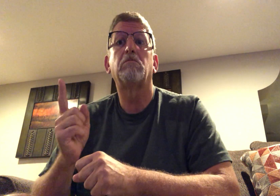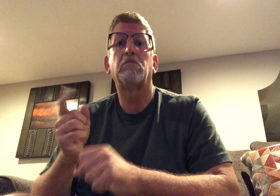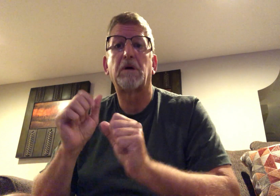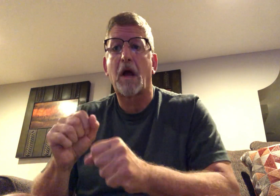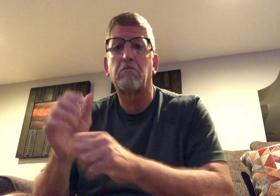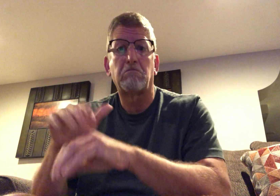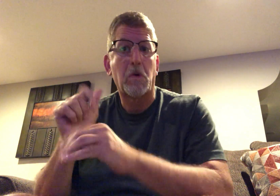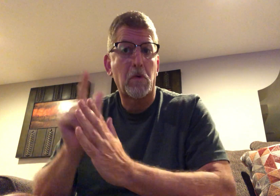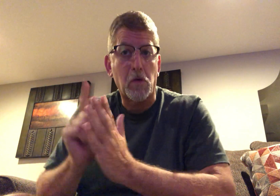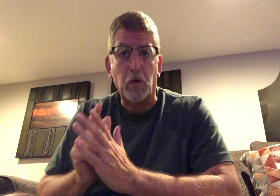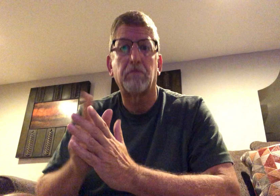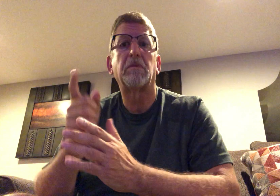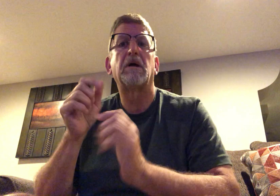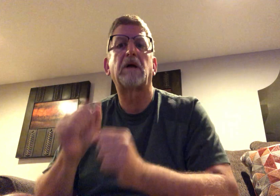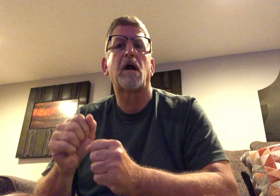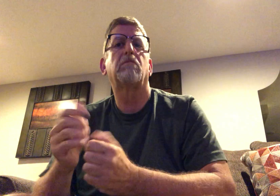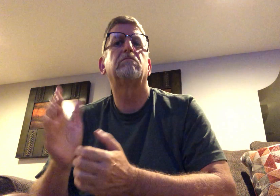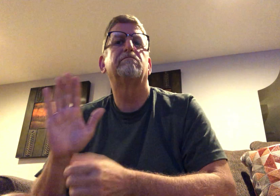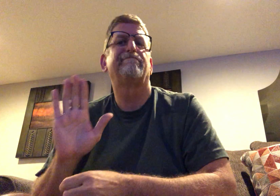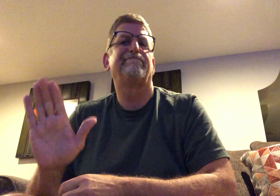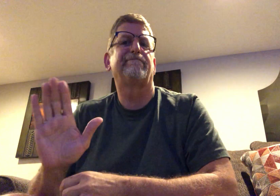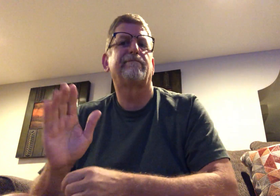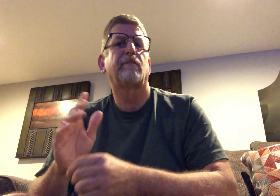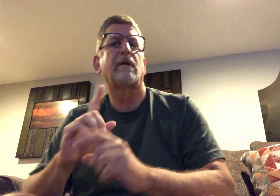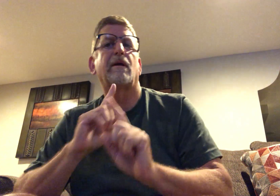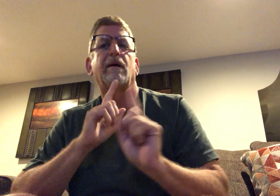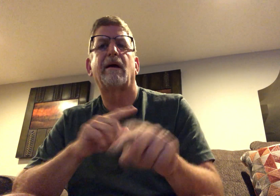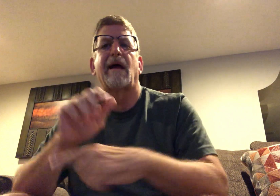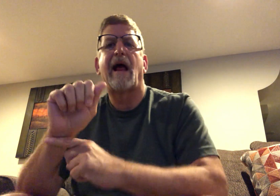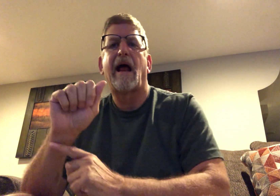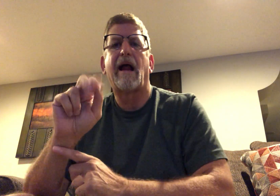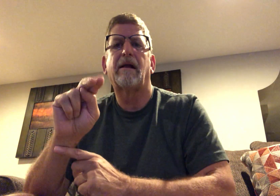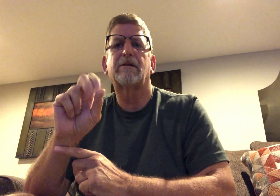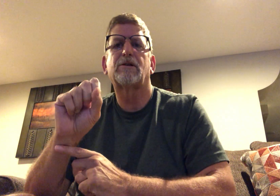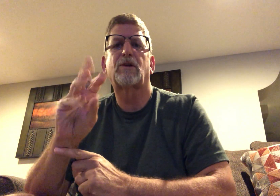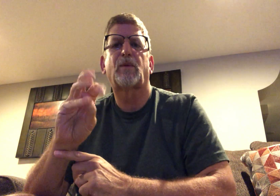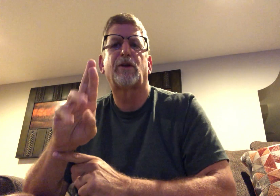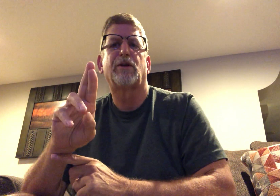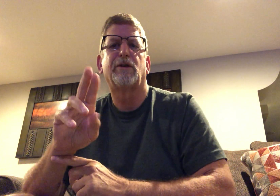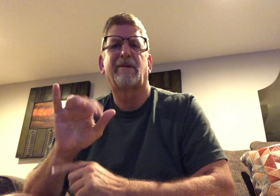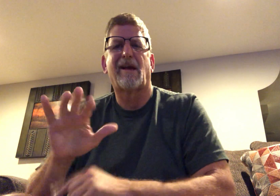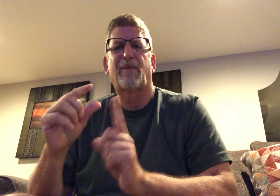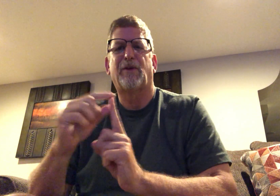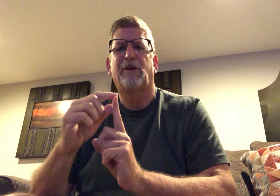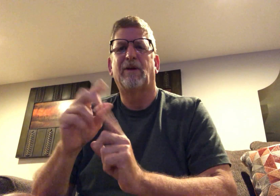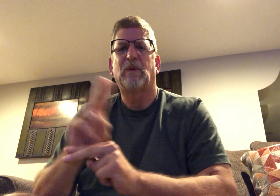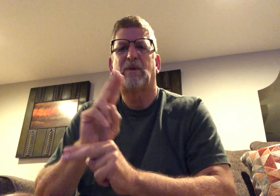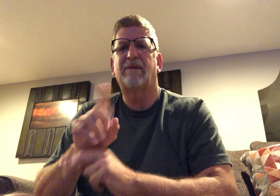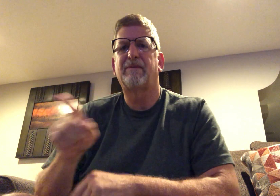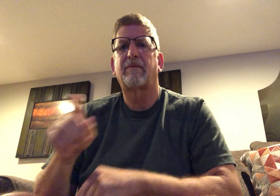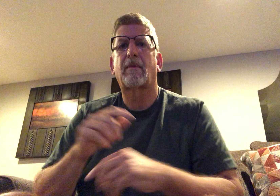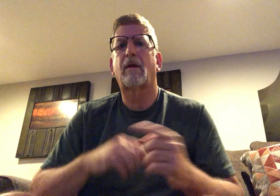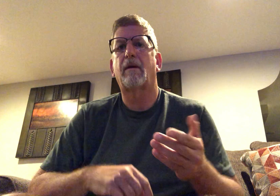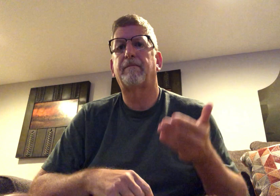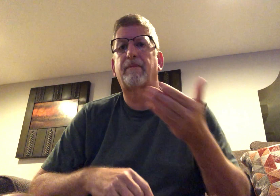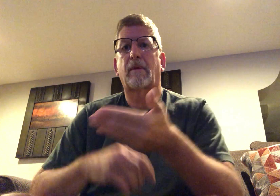start Humira if you have an infection. Be there for you and them. Ask your gastroenterologist about Humira. With Humira, remission